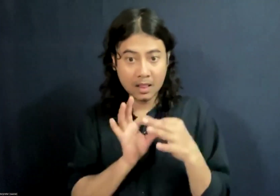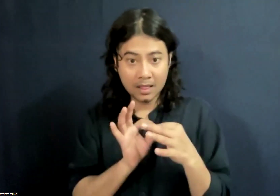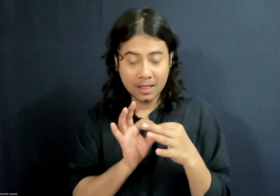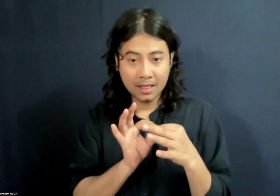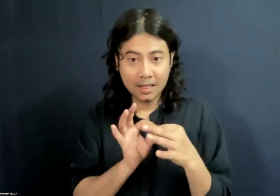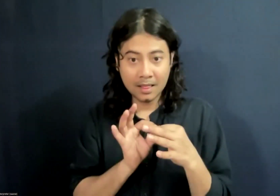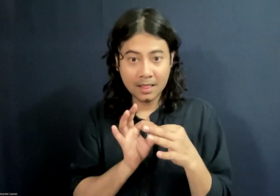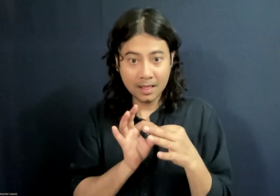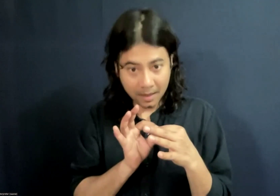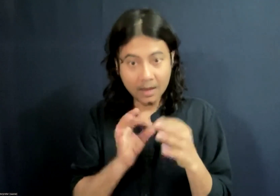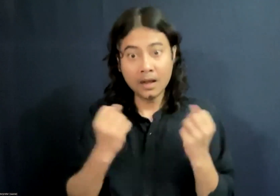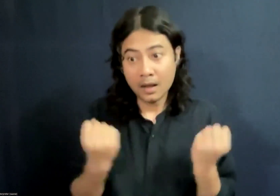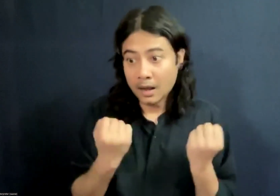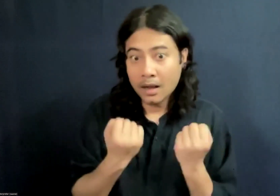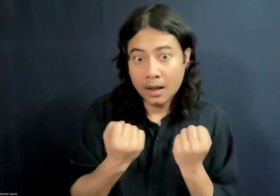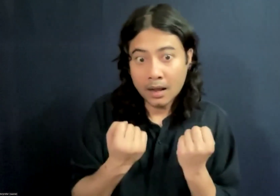Krishna mantra.